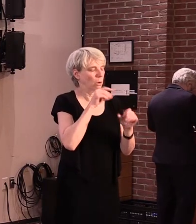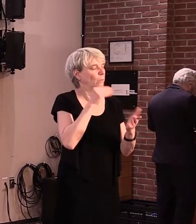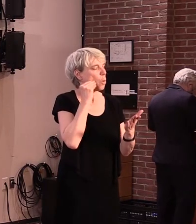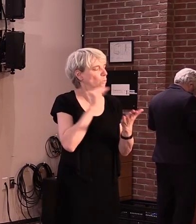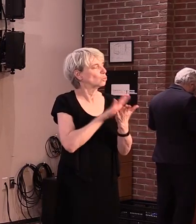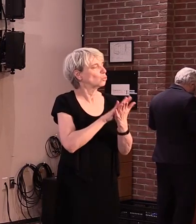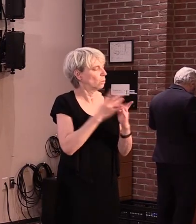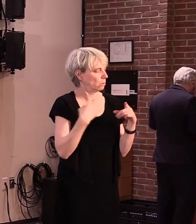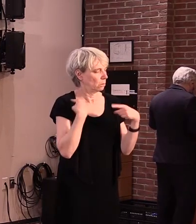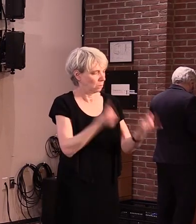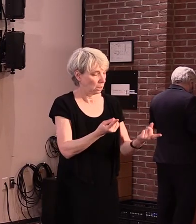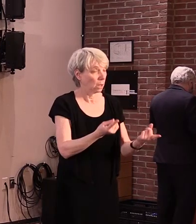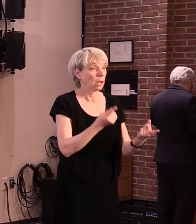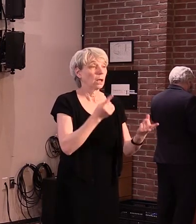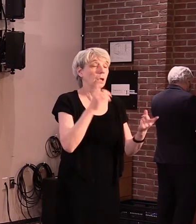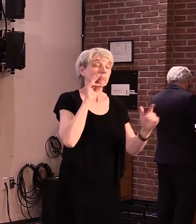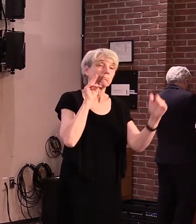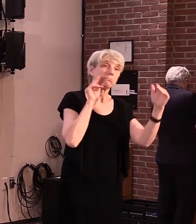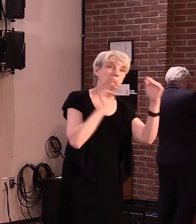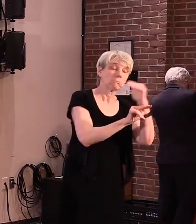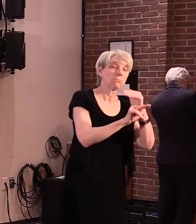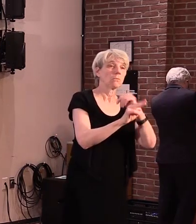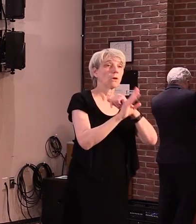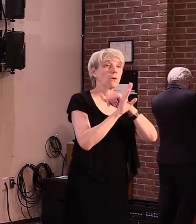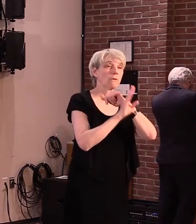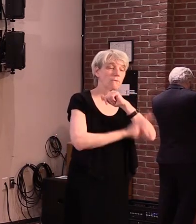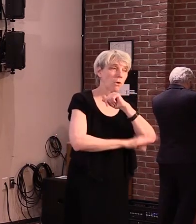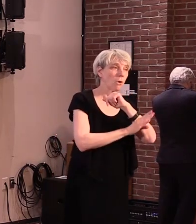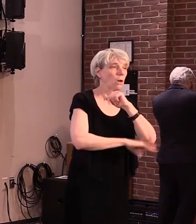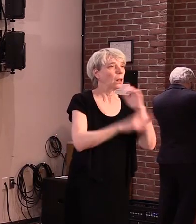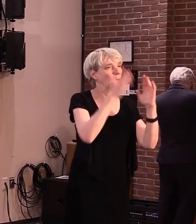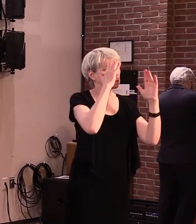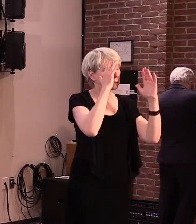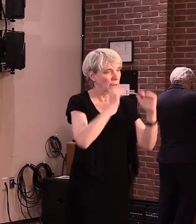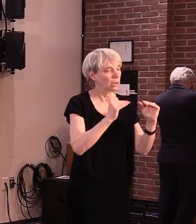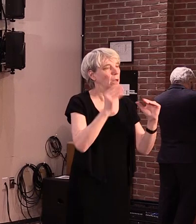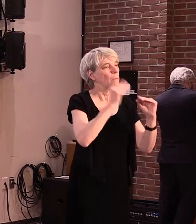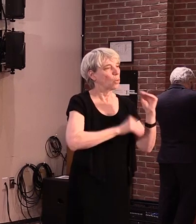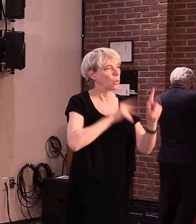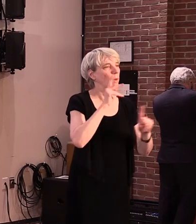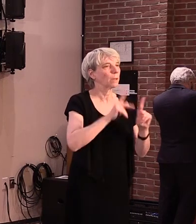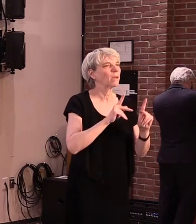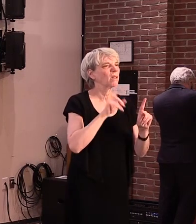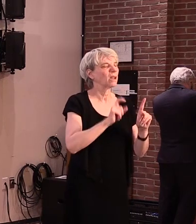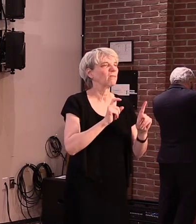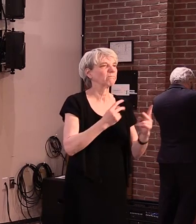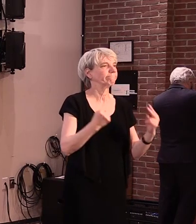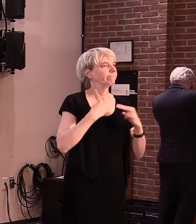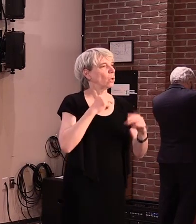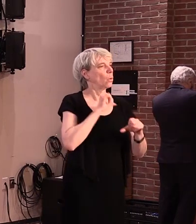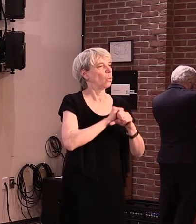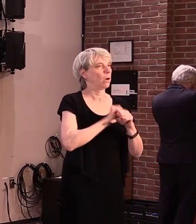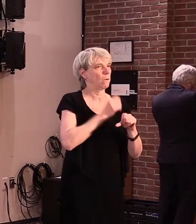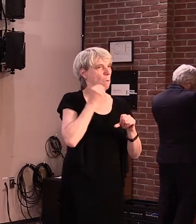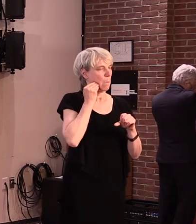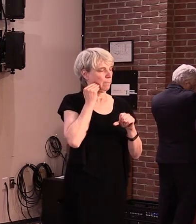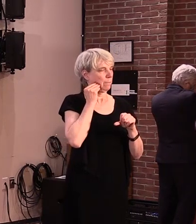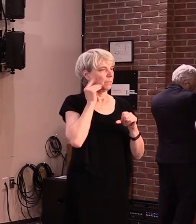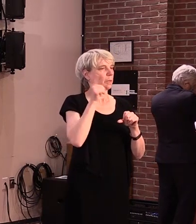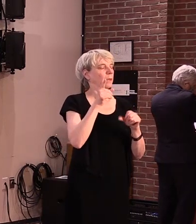expect there to be some continued need for remote learning, so we're making plans accordingly, and we're not